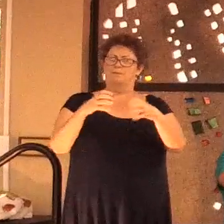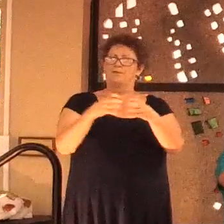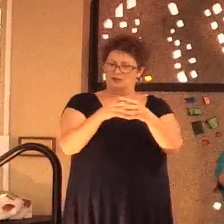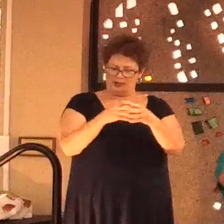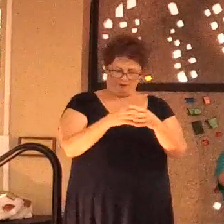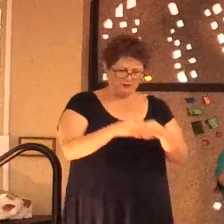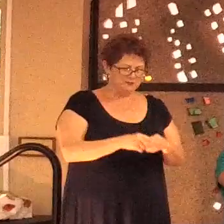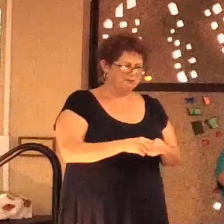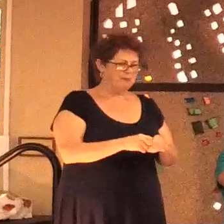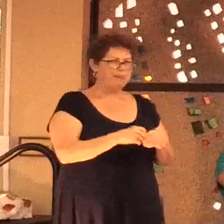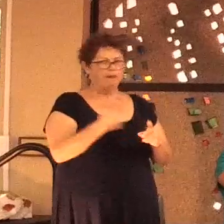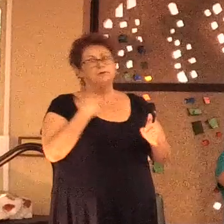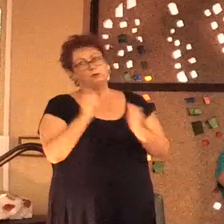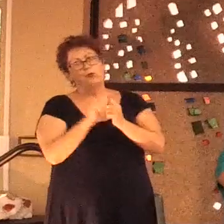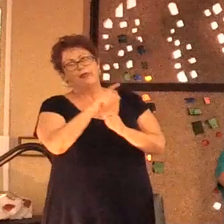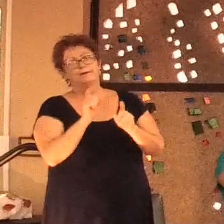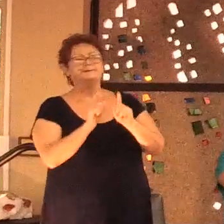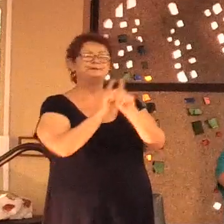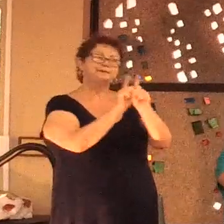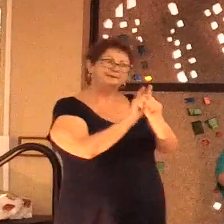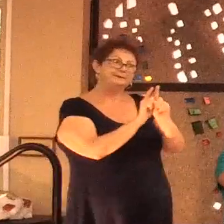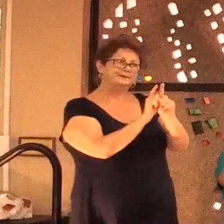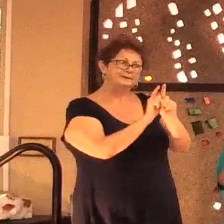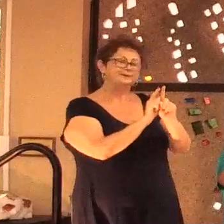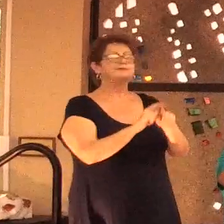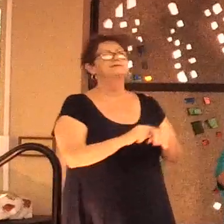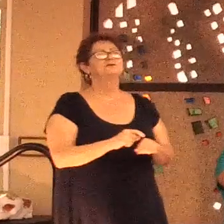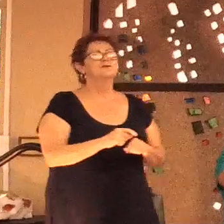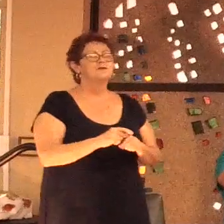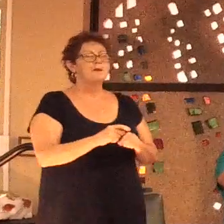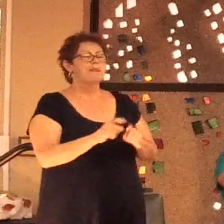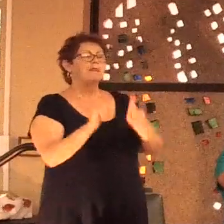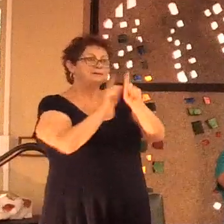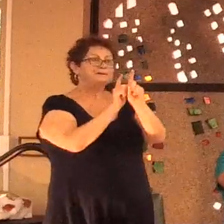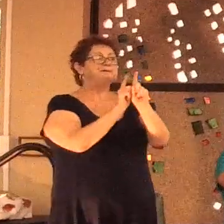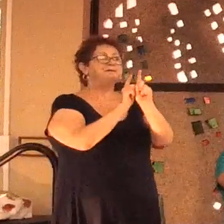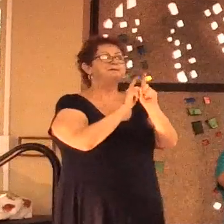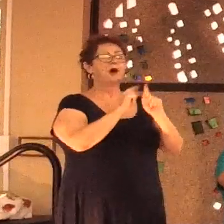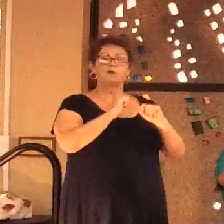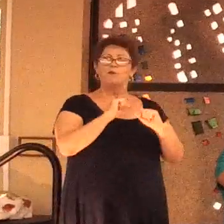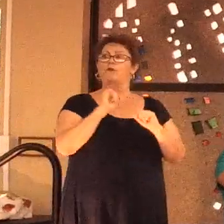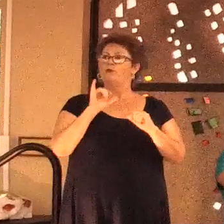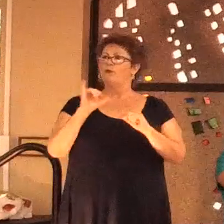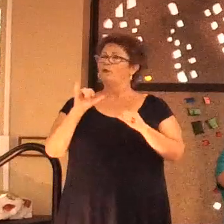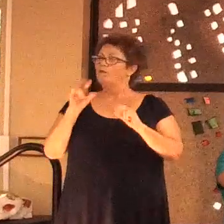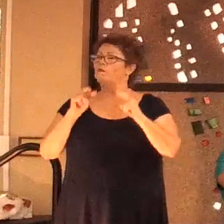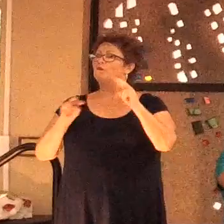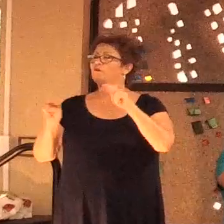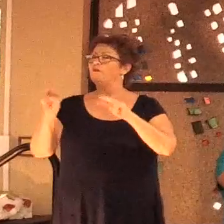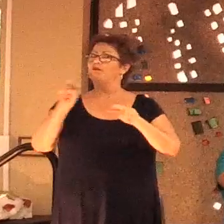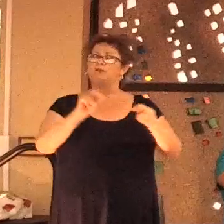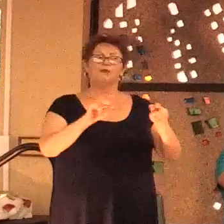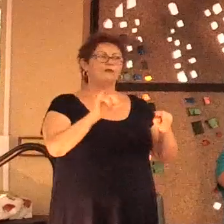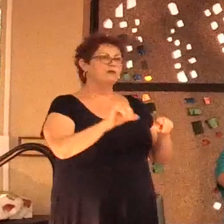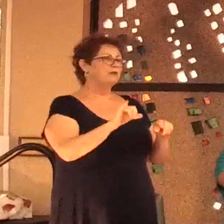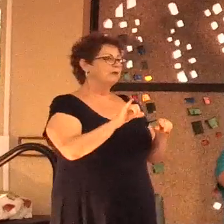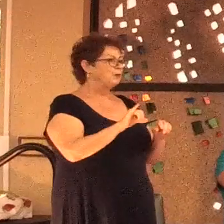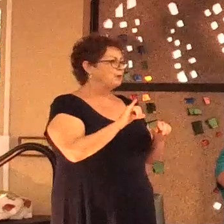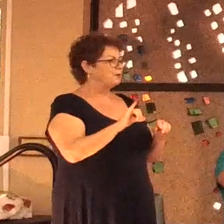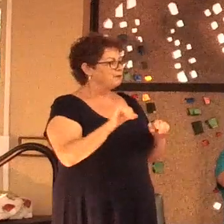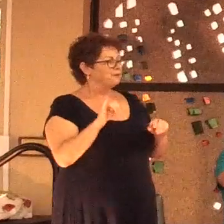it was for first timers that come to the CODA conference, and I went with her for support. And all kind of